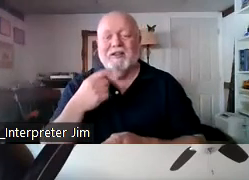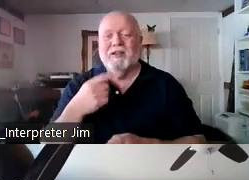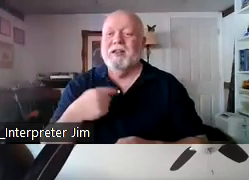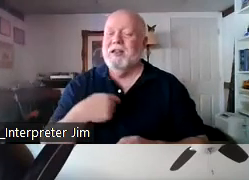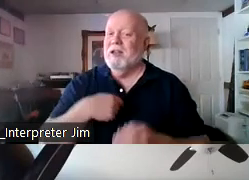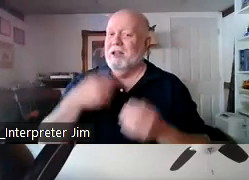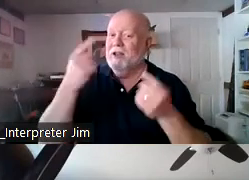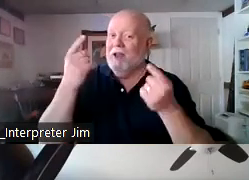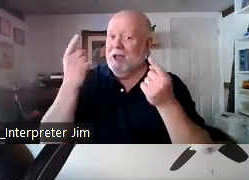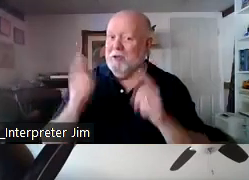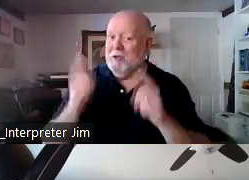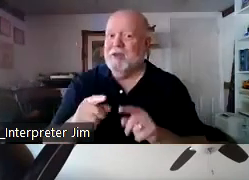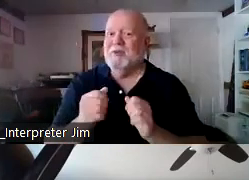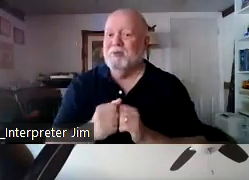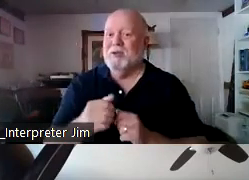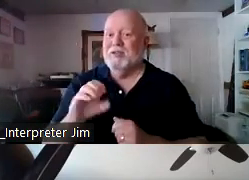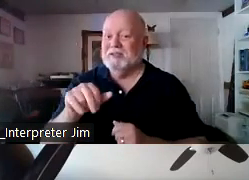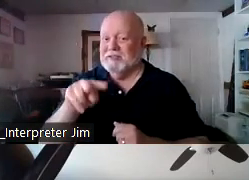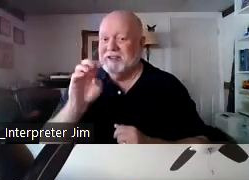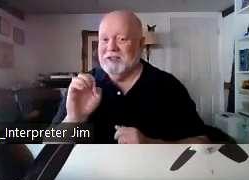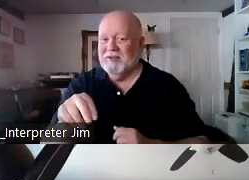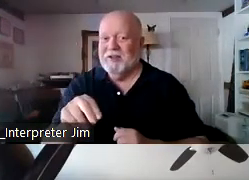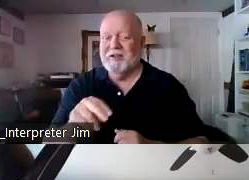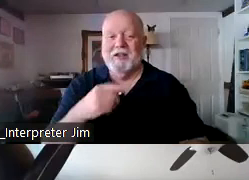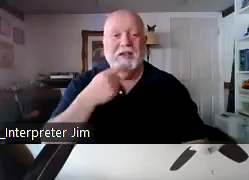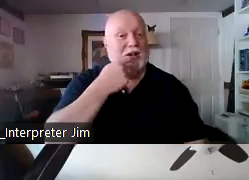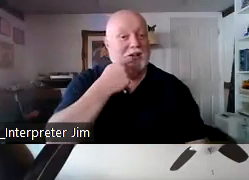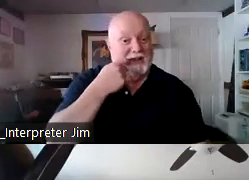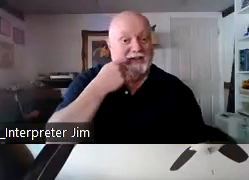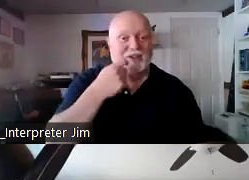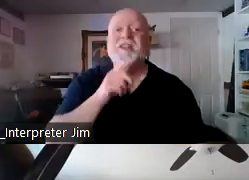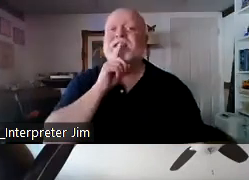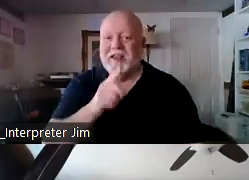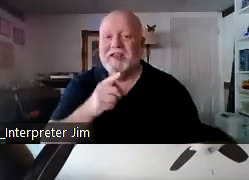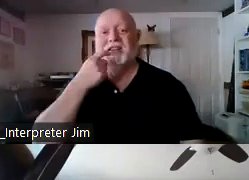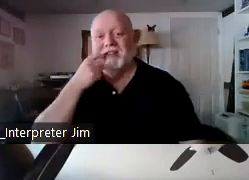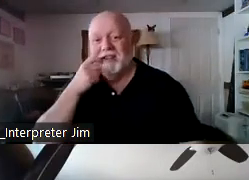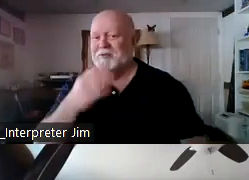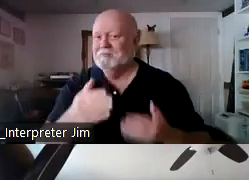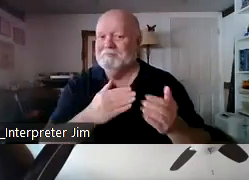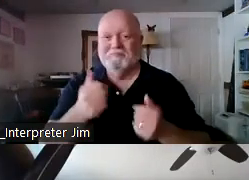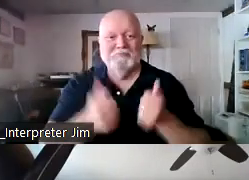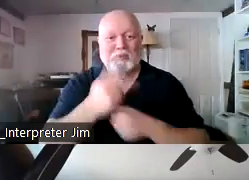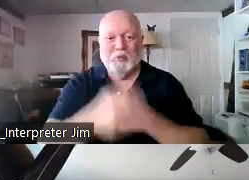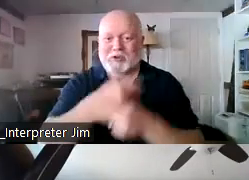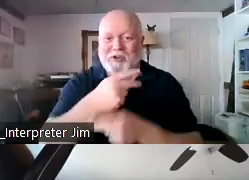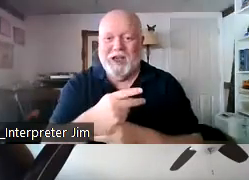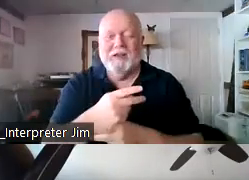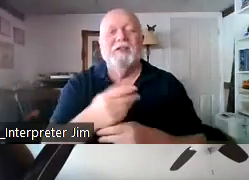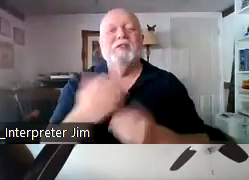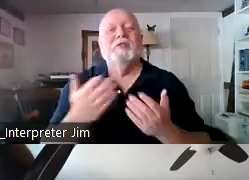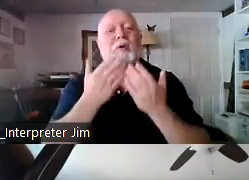with Stephen D, and I say it in all the trainings, addiction is an addiction. So we thank you for joining with us for